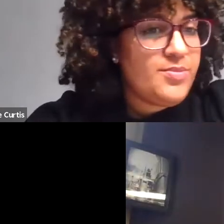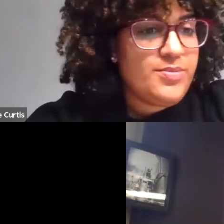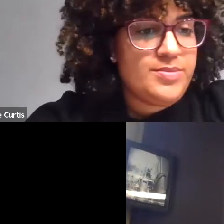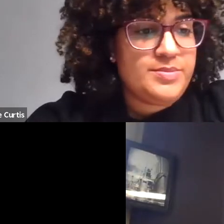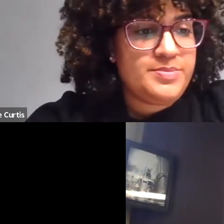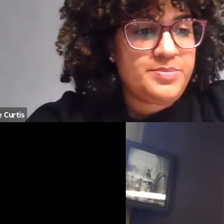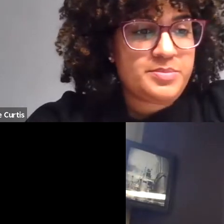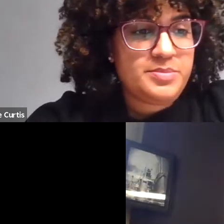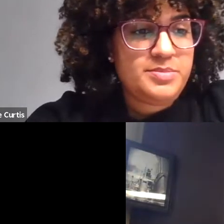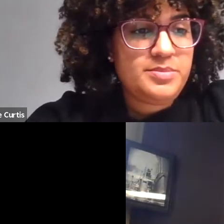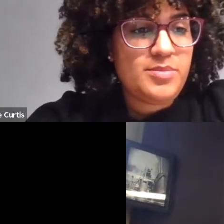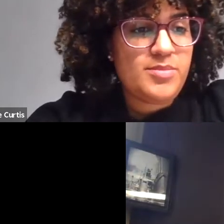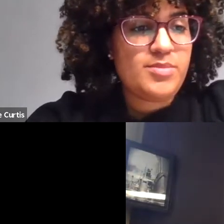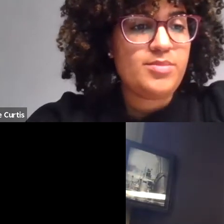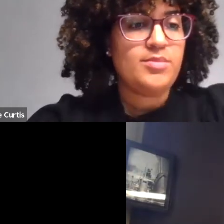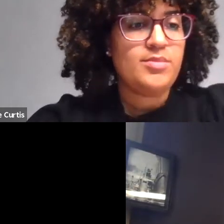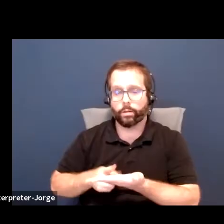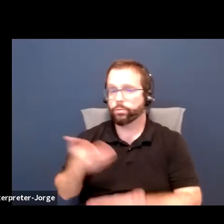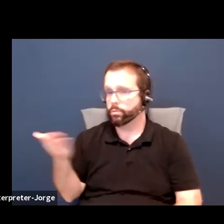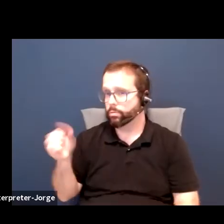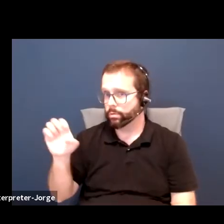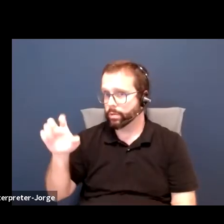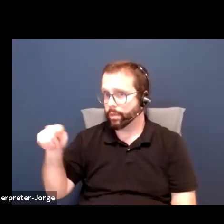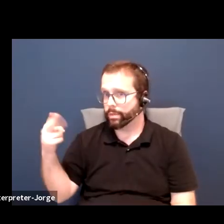you. I'm here, Brooke.